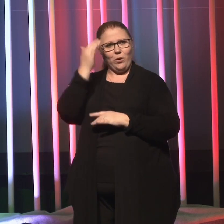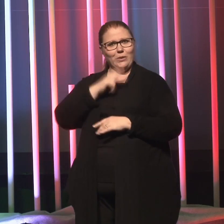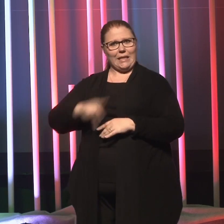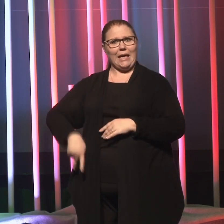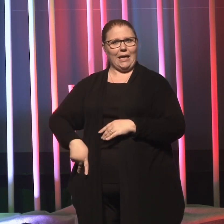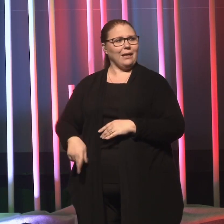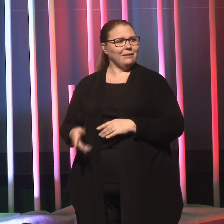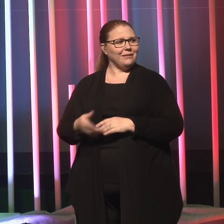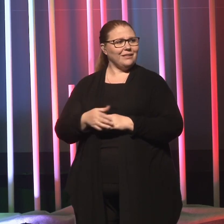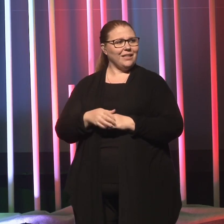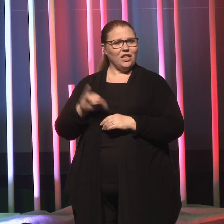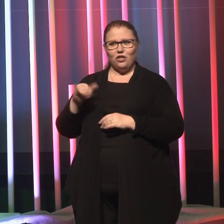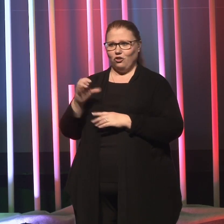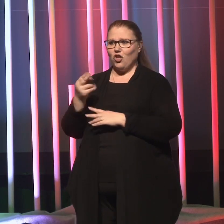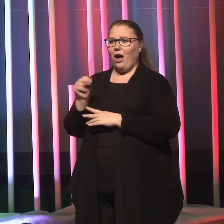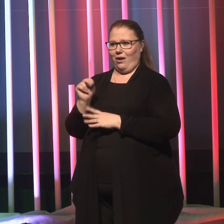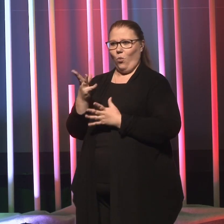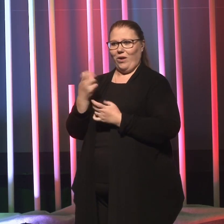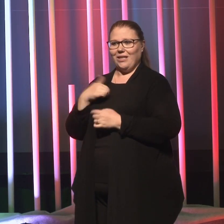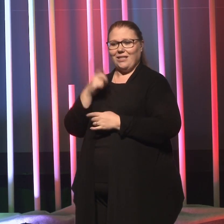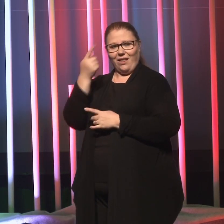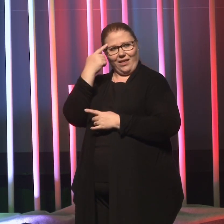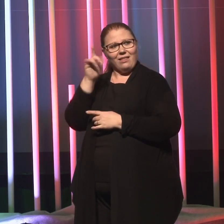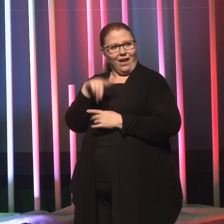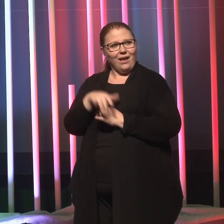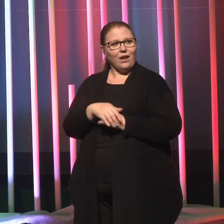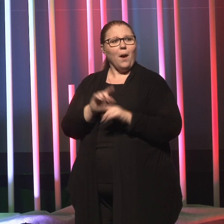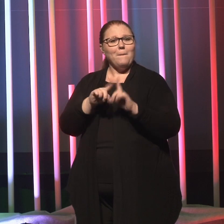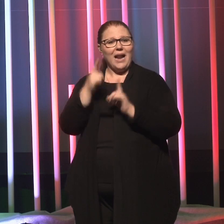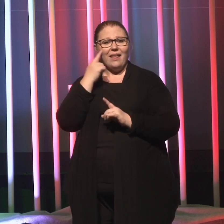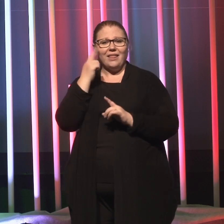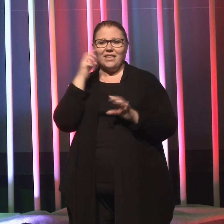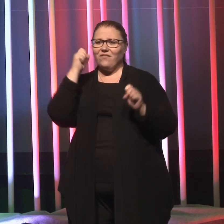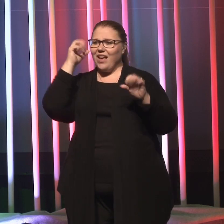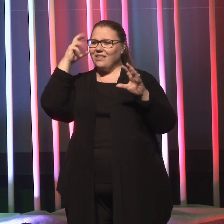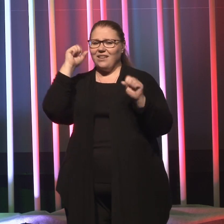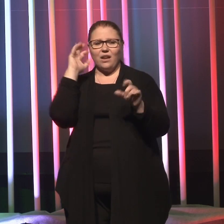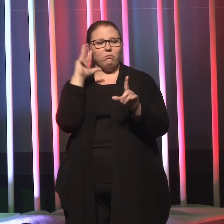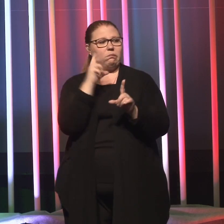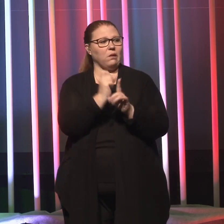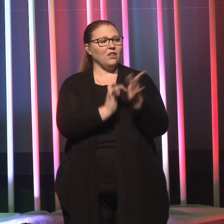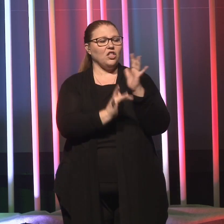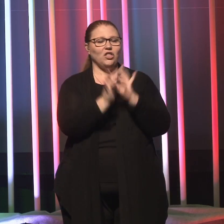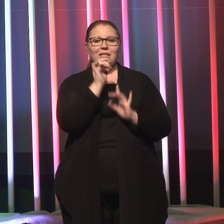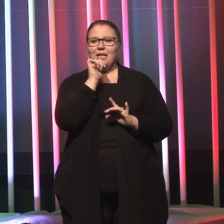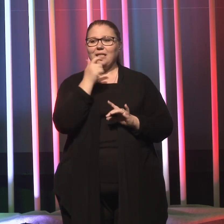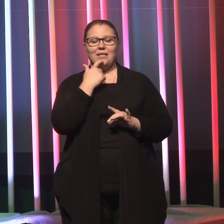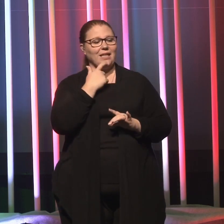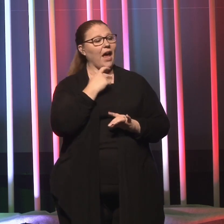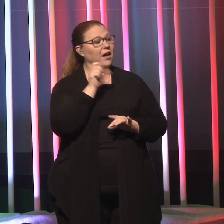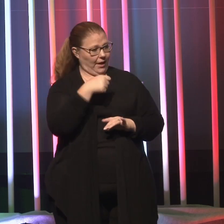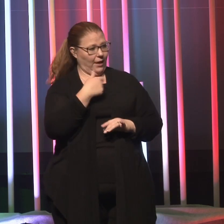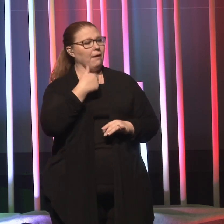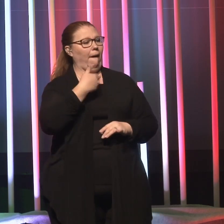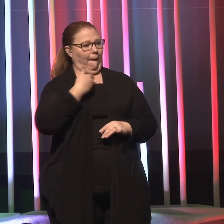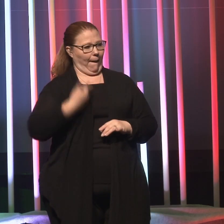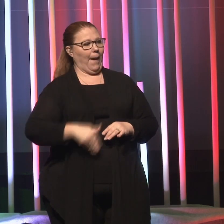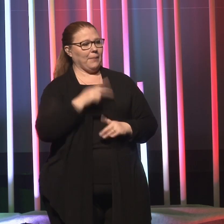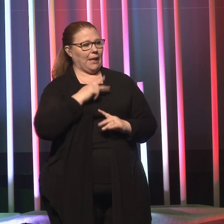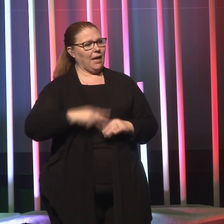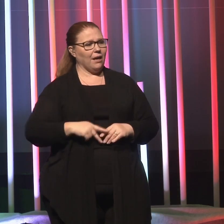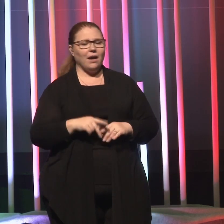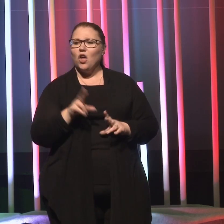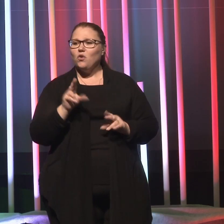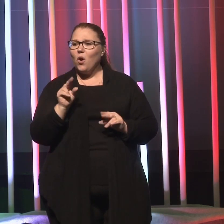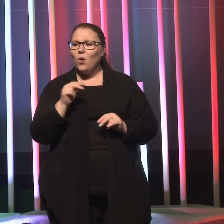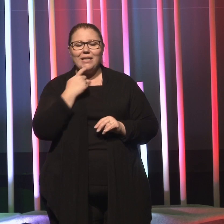think that John wants us to think that. But I think it's fascinating that Jesus doesn't say, yes, I'm a king. No, he just says, you say that I'm a